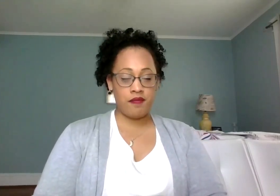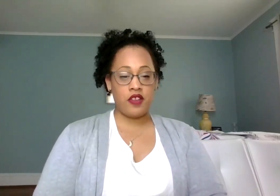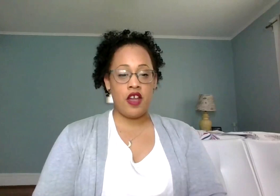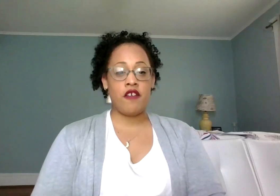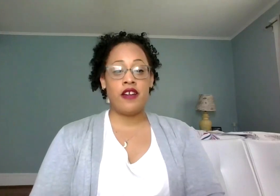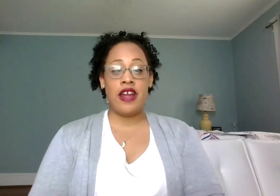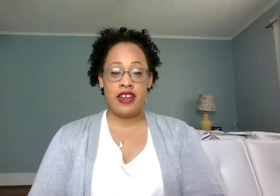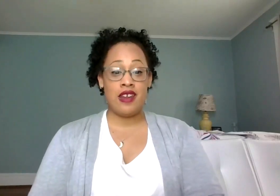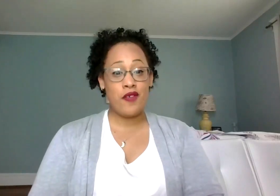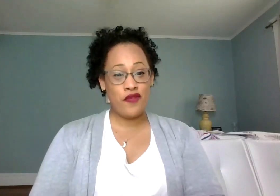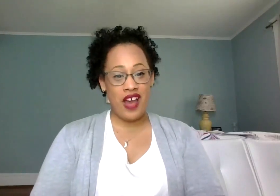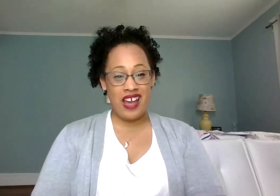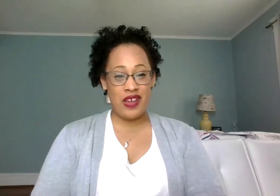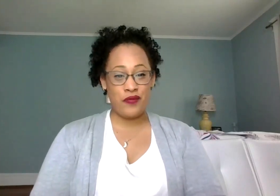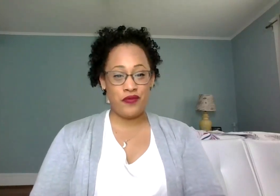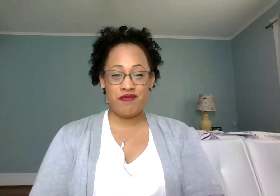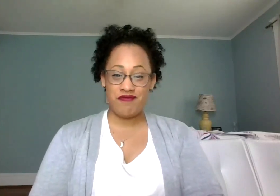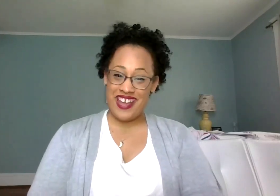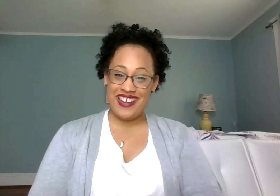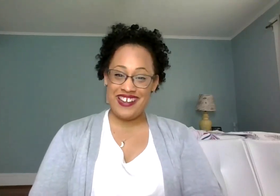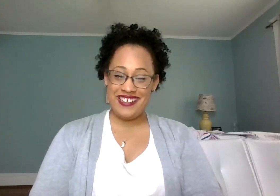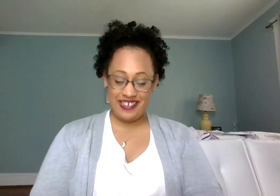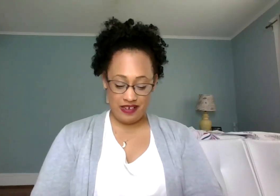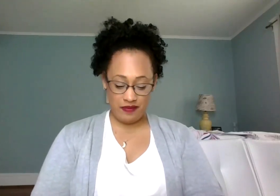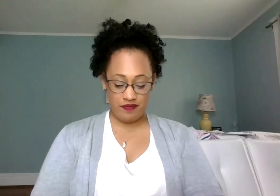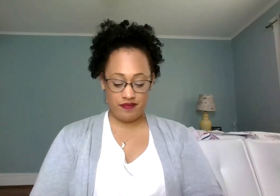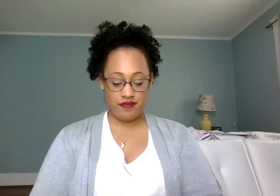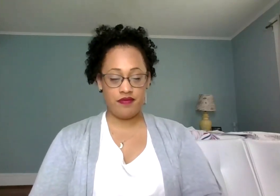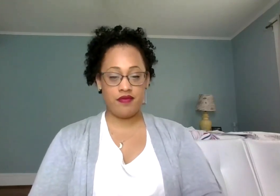All right, number five. Ready?